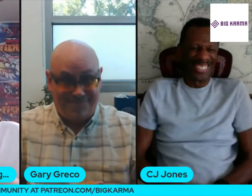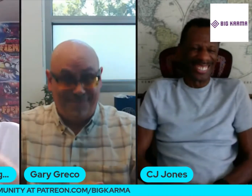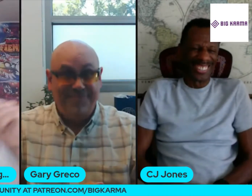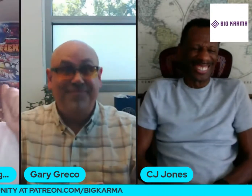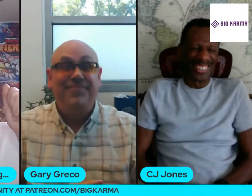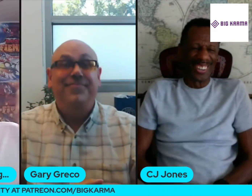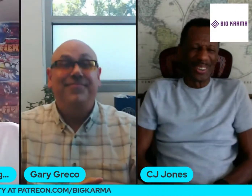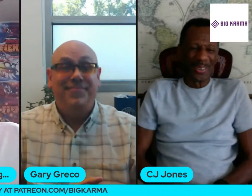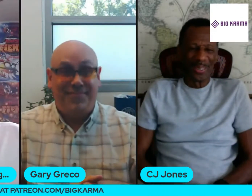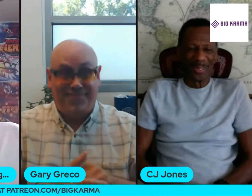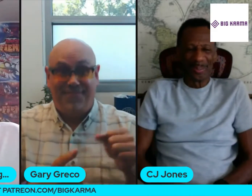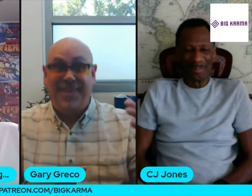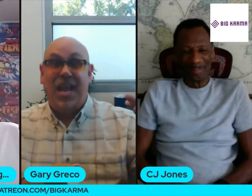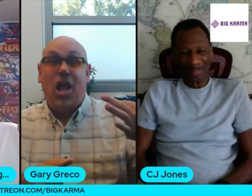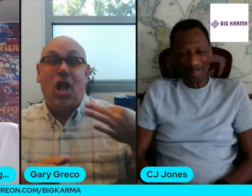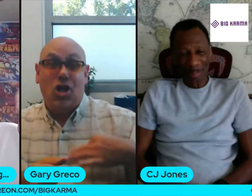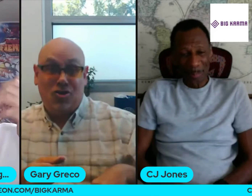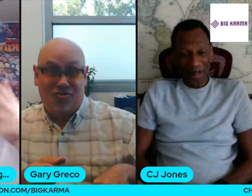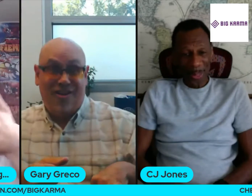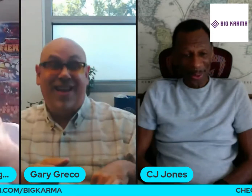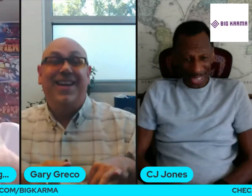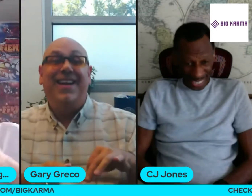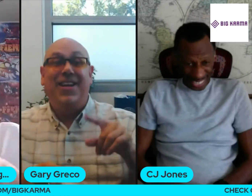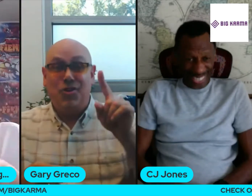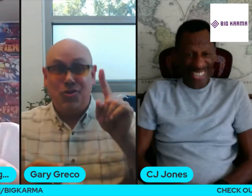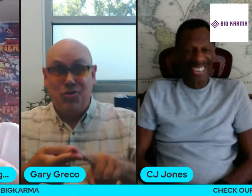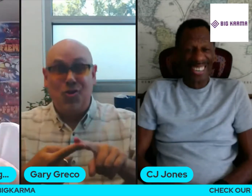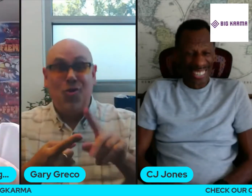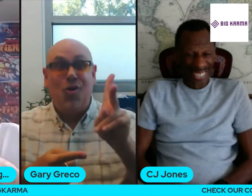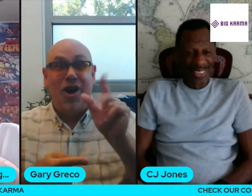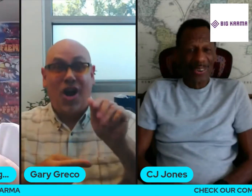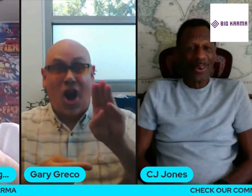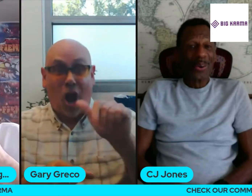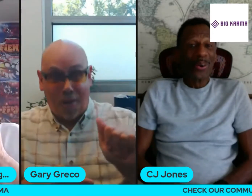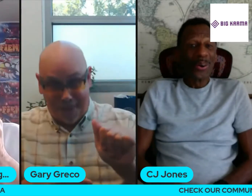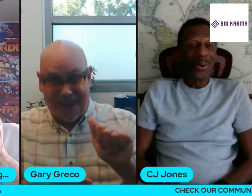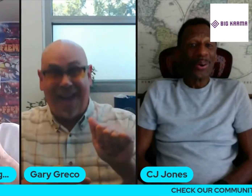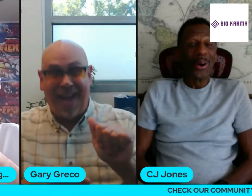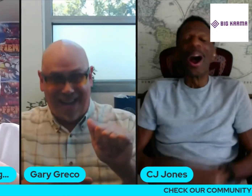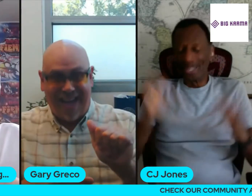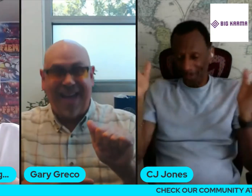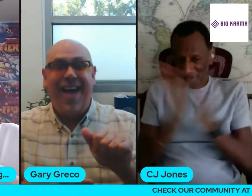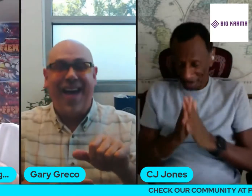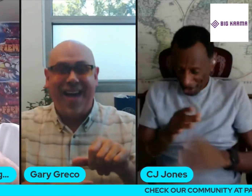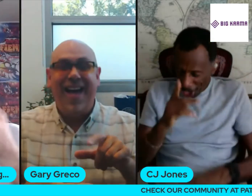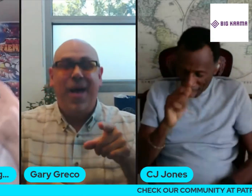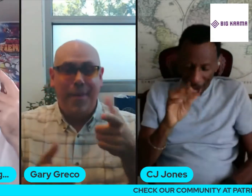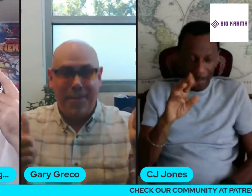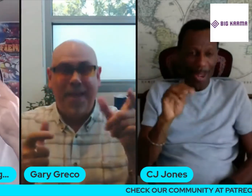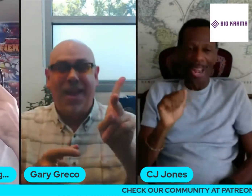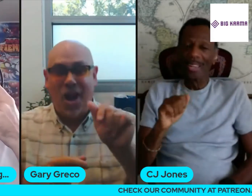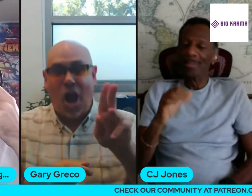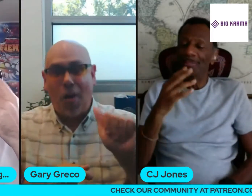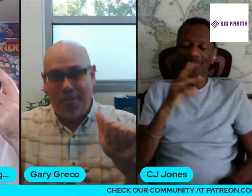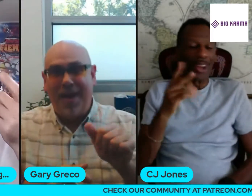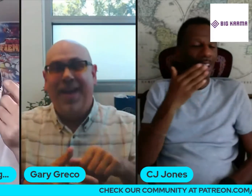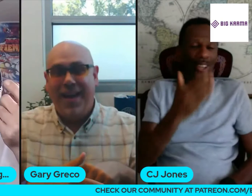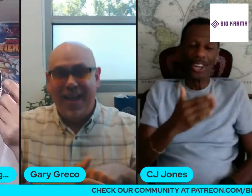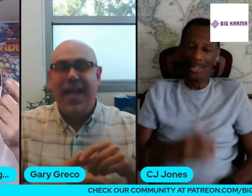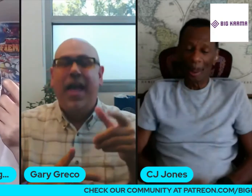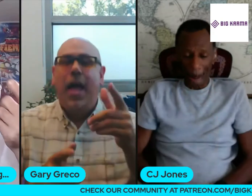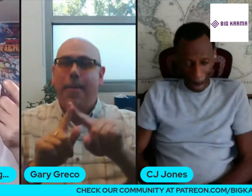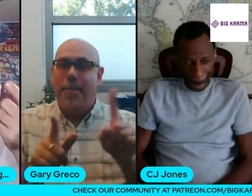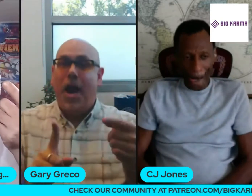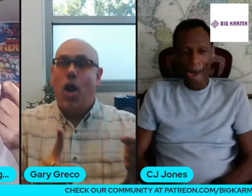It would be a credit to karma and luck. It goes back to what you said earlier. How did